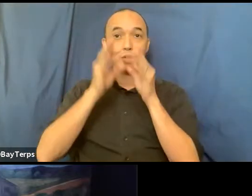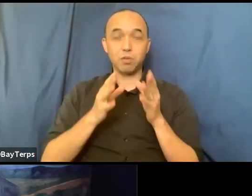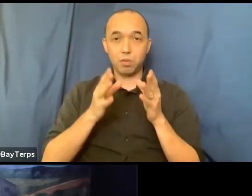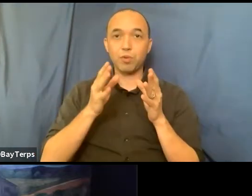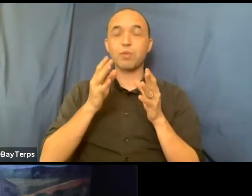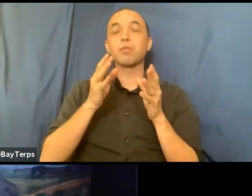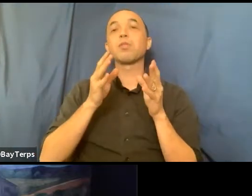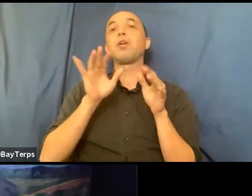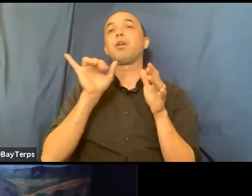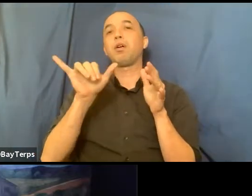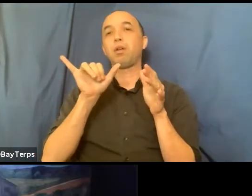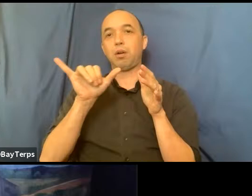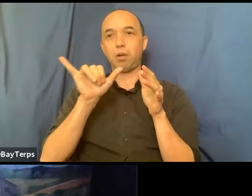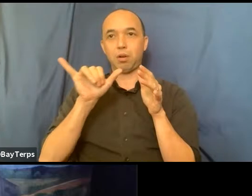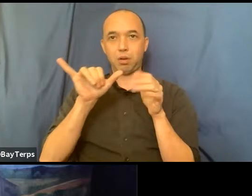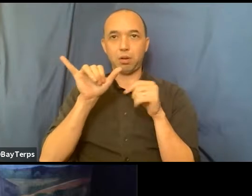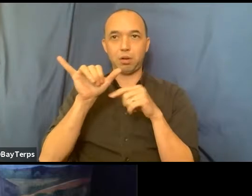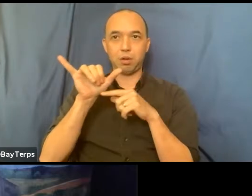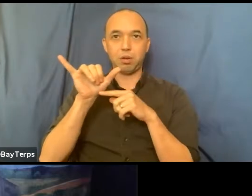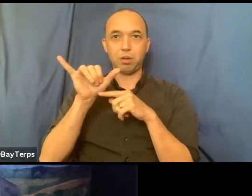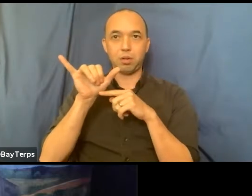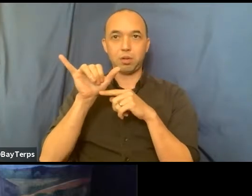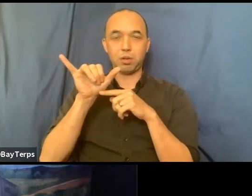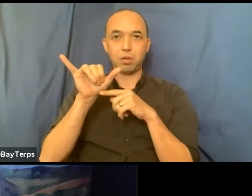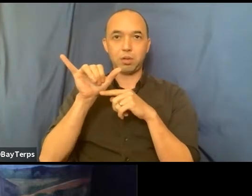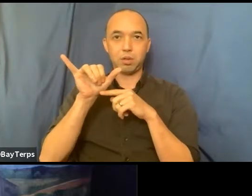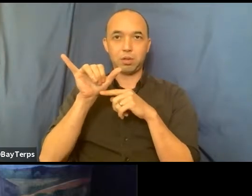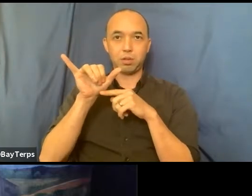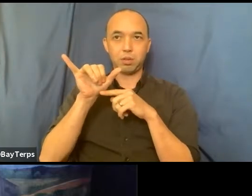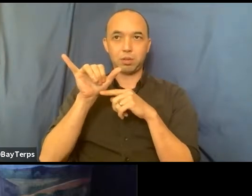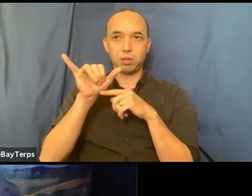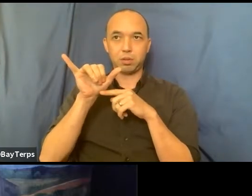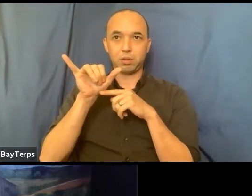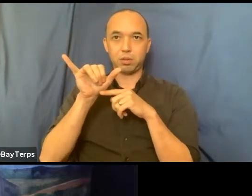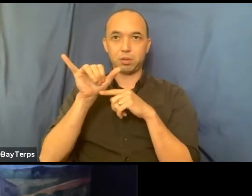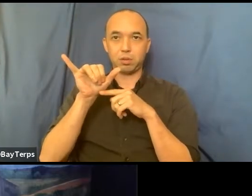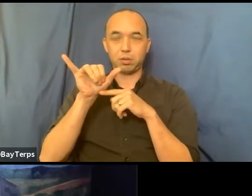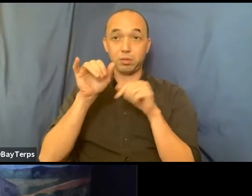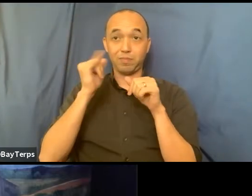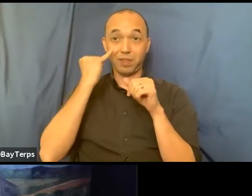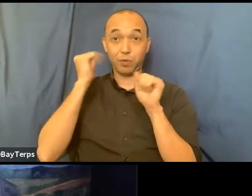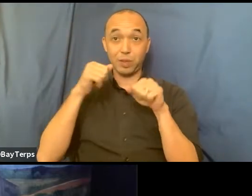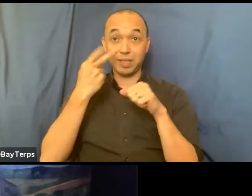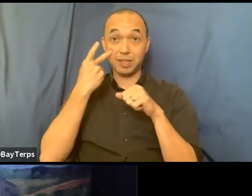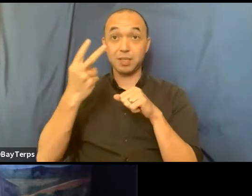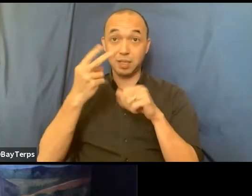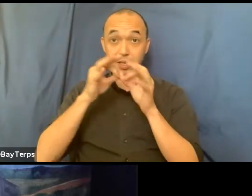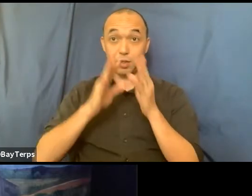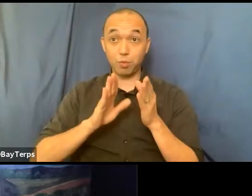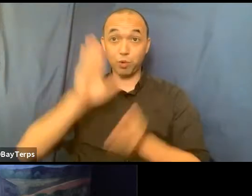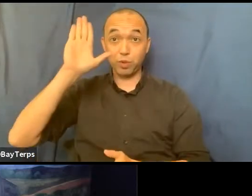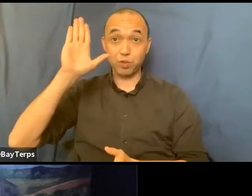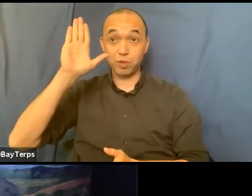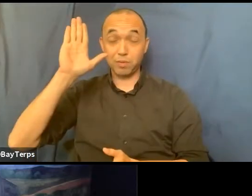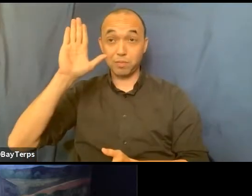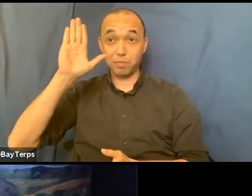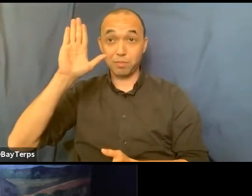that. Can everybody see Berto? If you can see Berto, raise your hand.